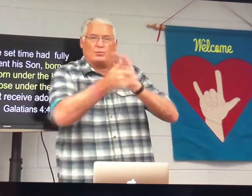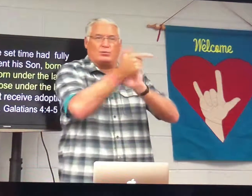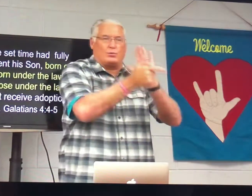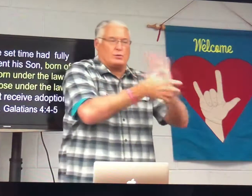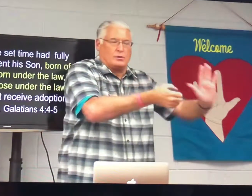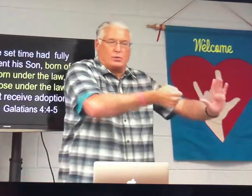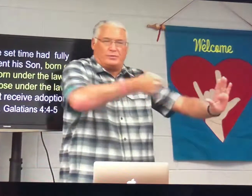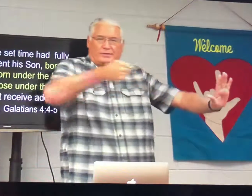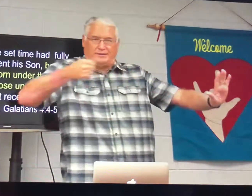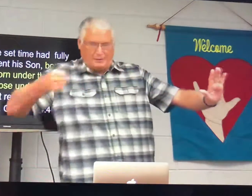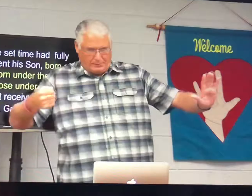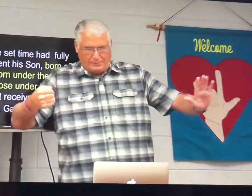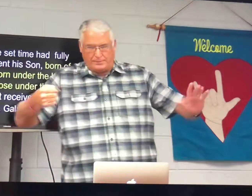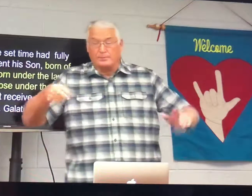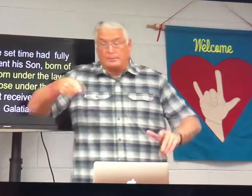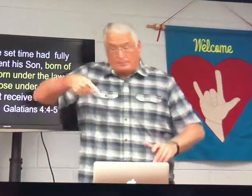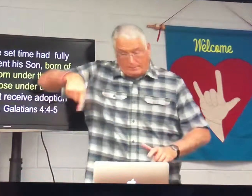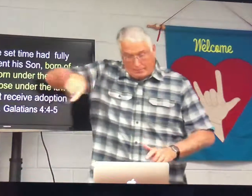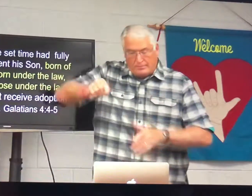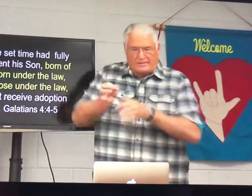life, not the other way around.